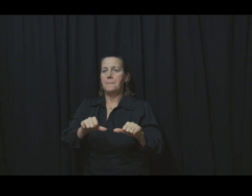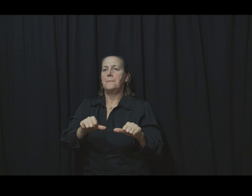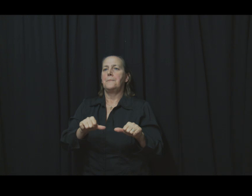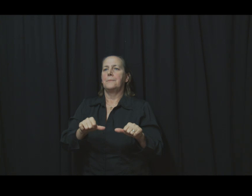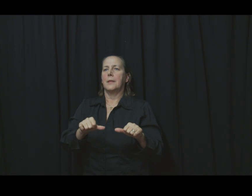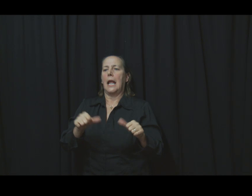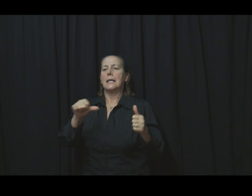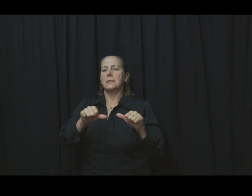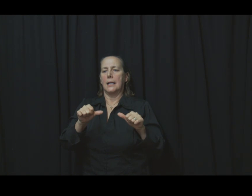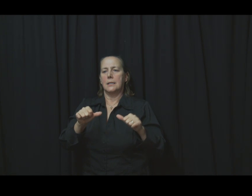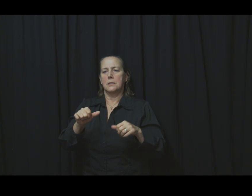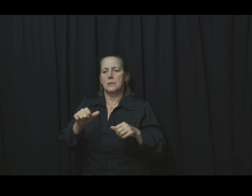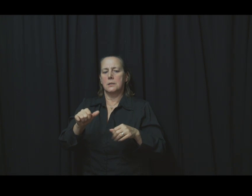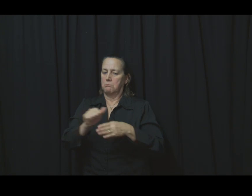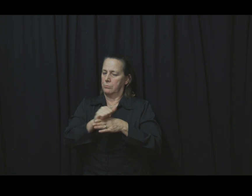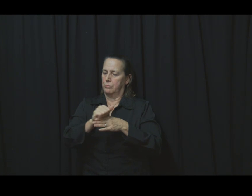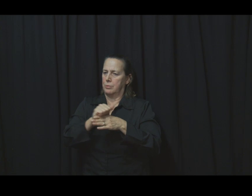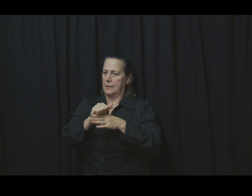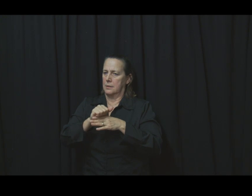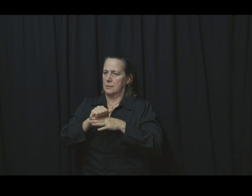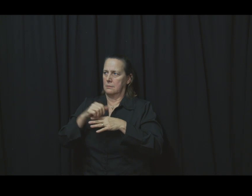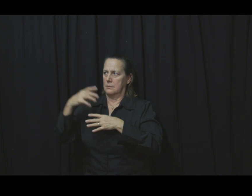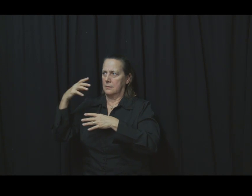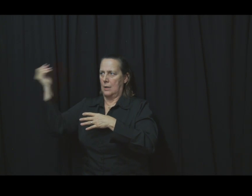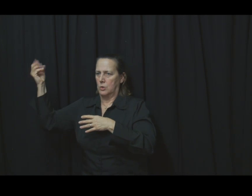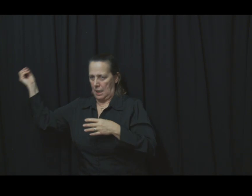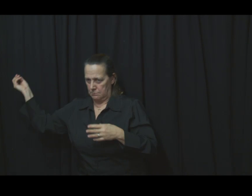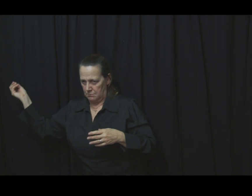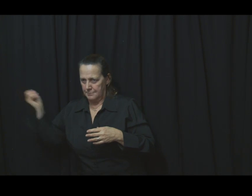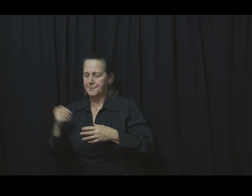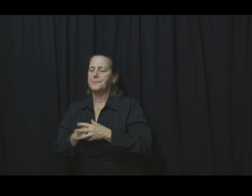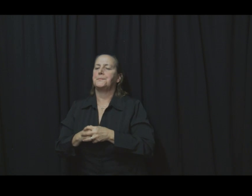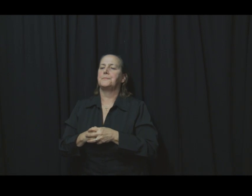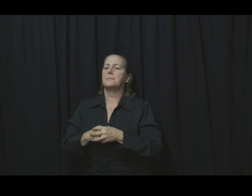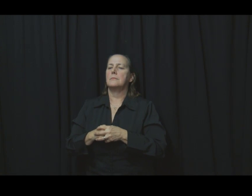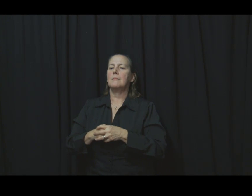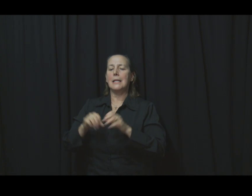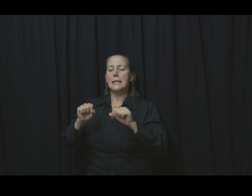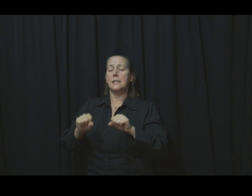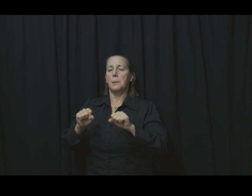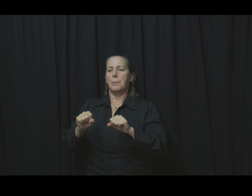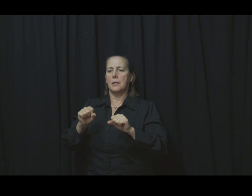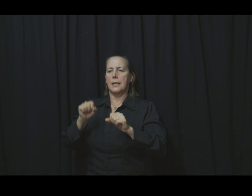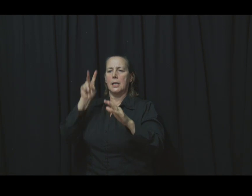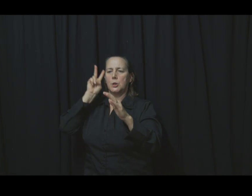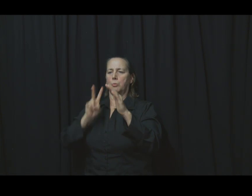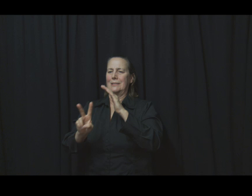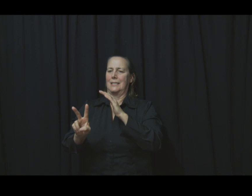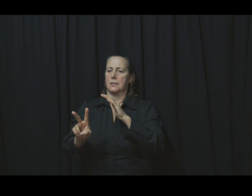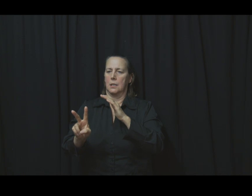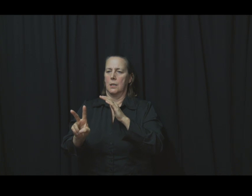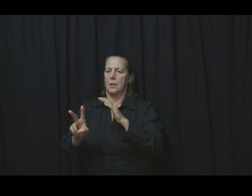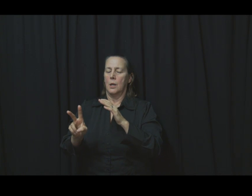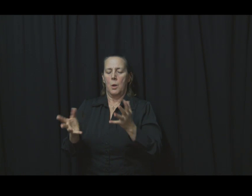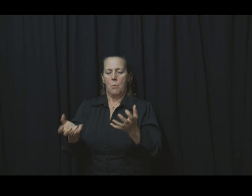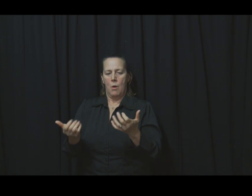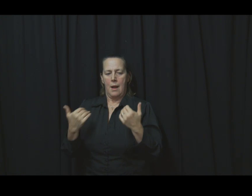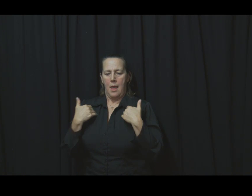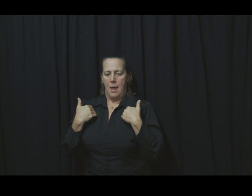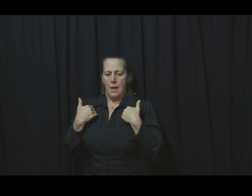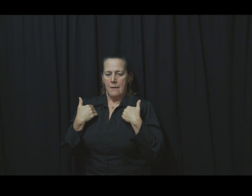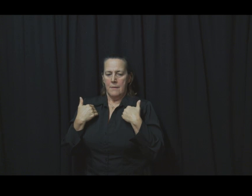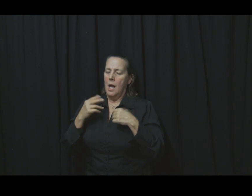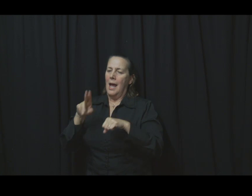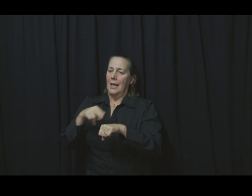as practiced out on the outside, is an ability to predict. We want to have a